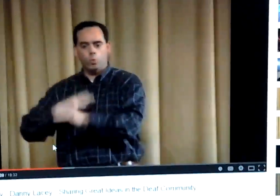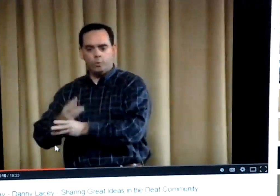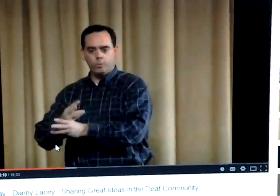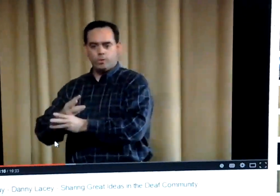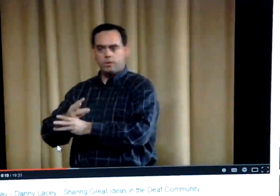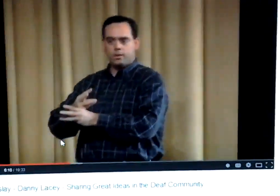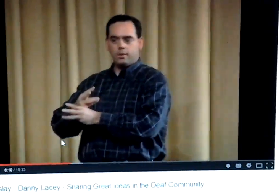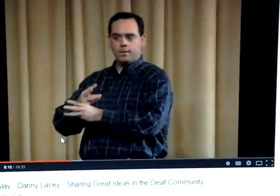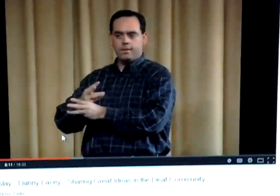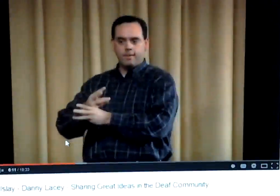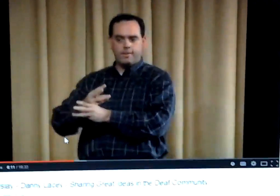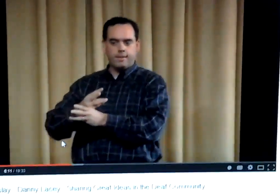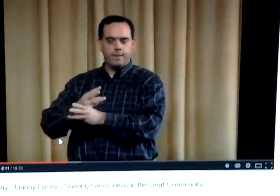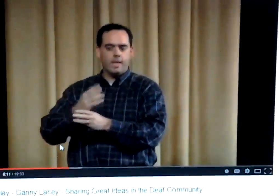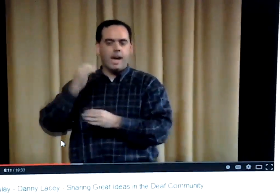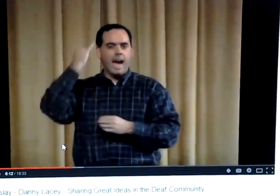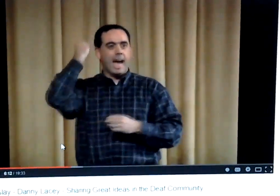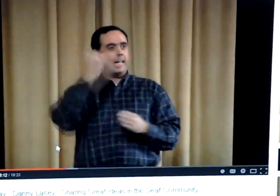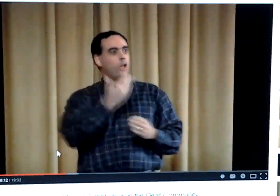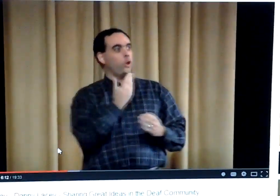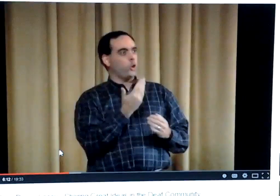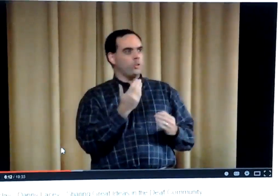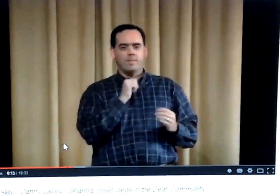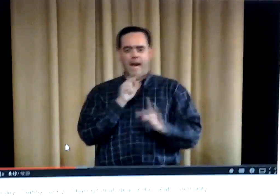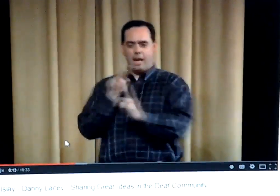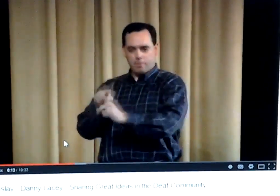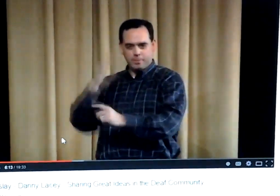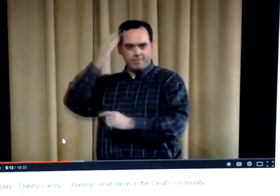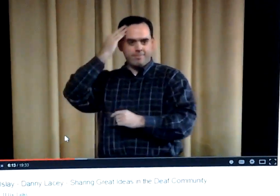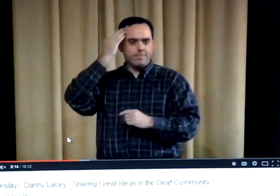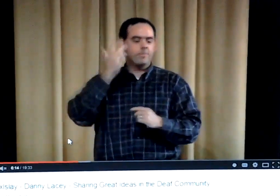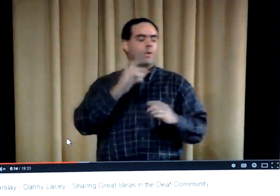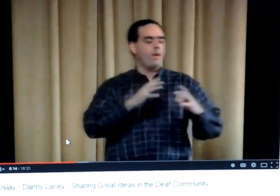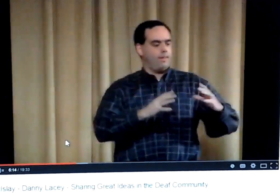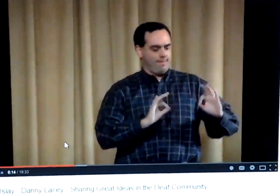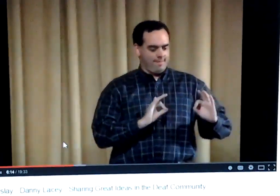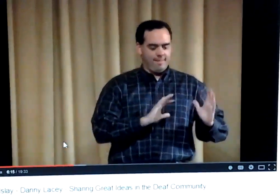and is the ideas, not only having ideas, but how to apply it to the world.